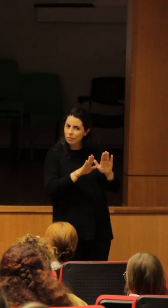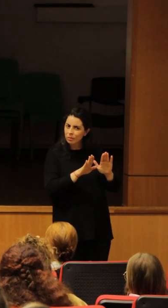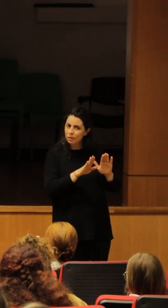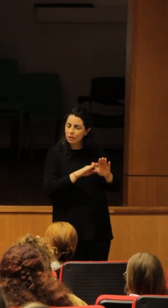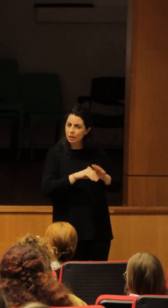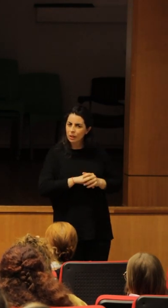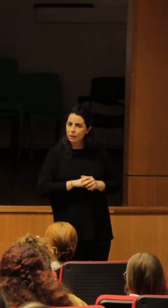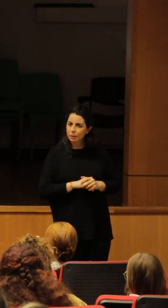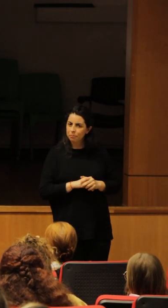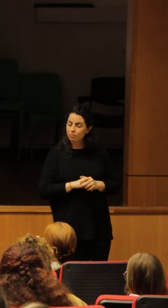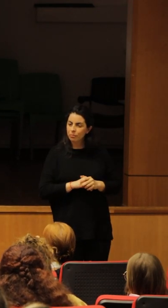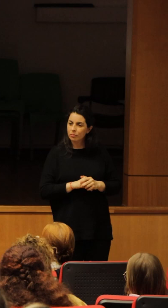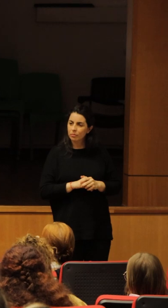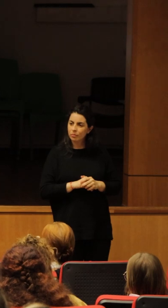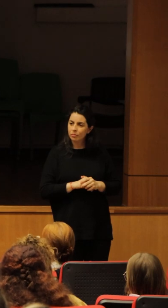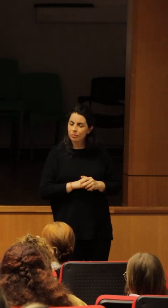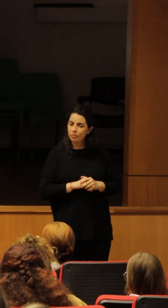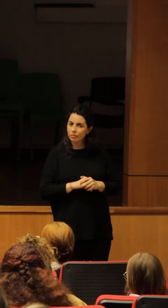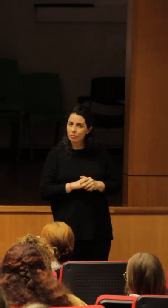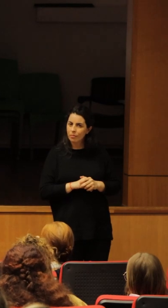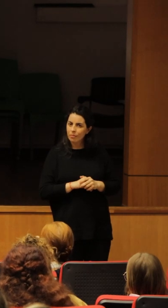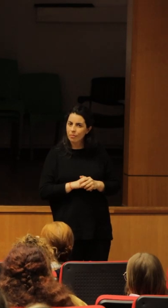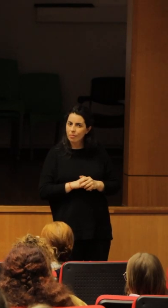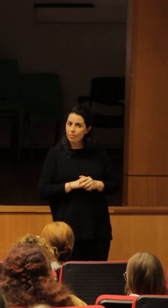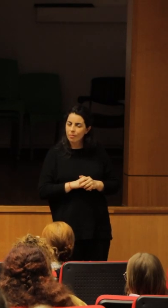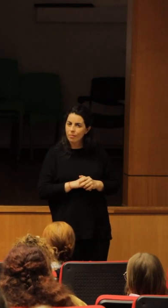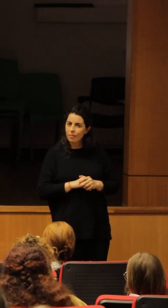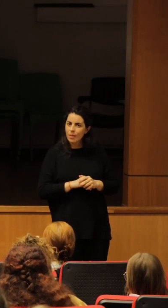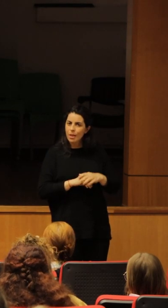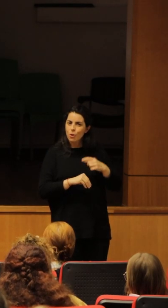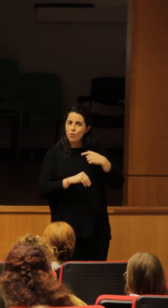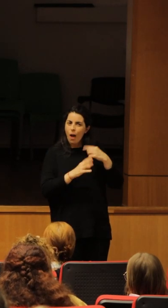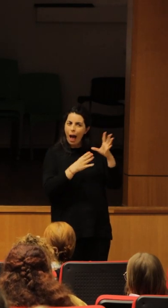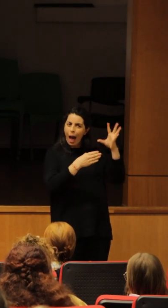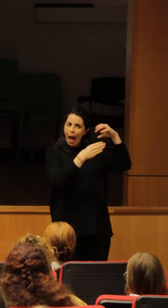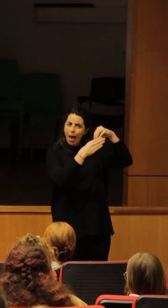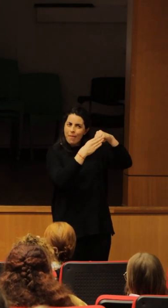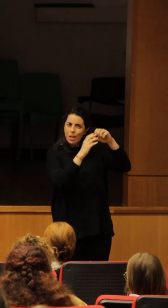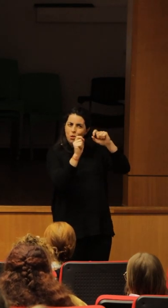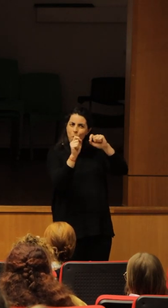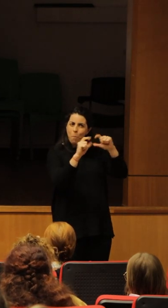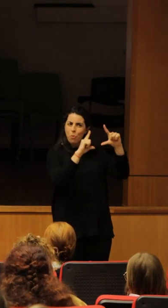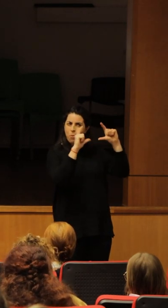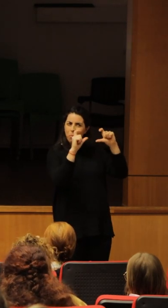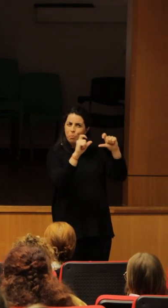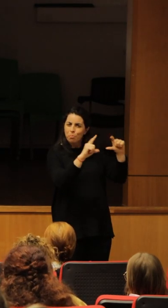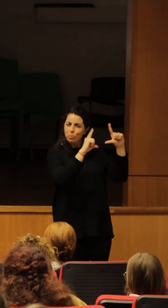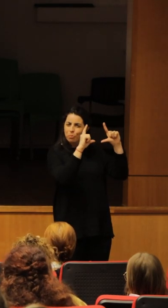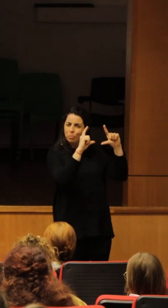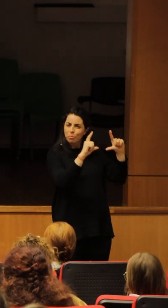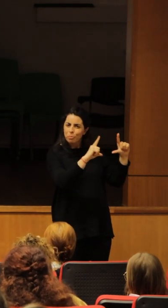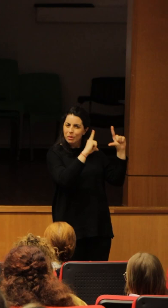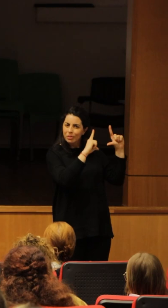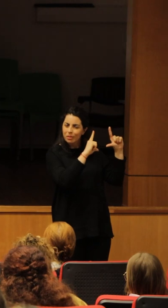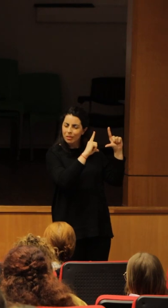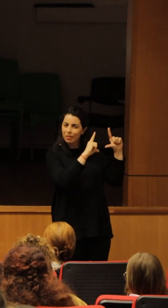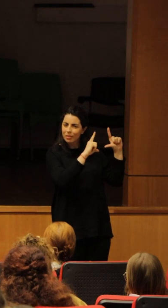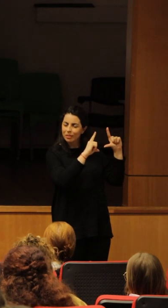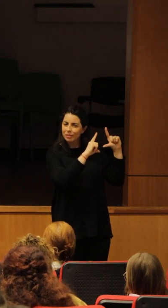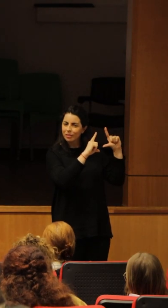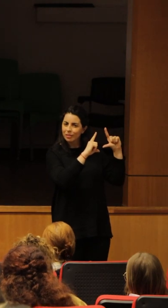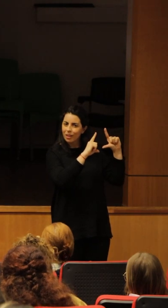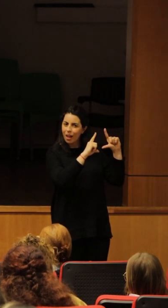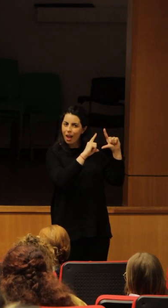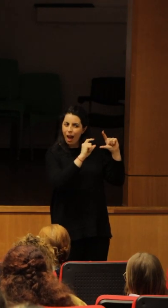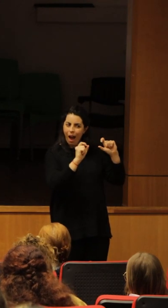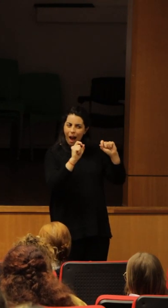What turns the on? The imagery, the imagination. Las imágenes se encienden. Because nobody wants to hit the wall. Y